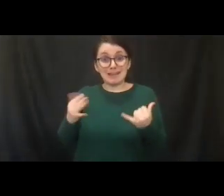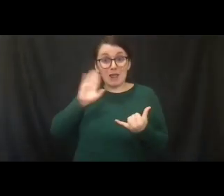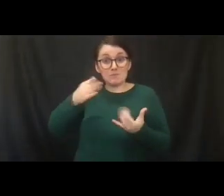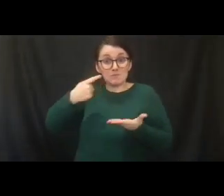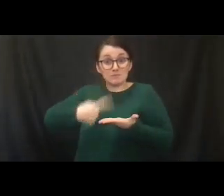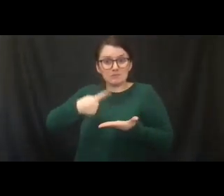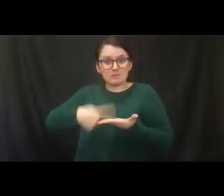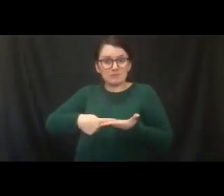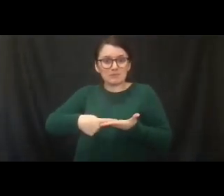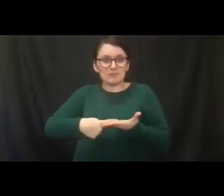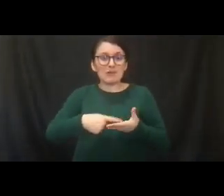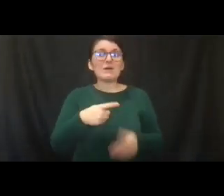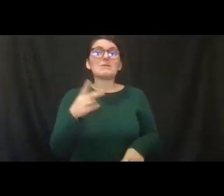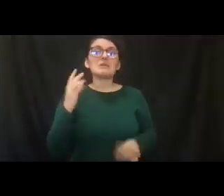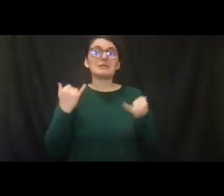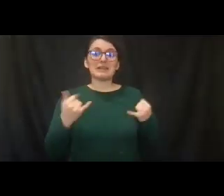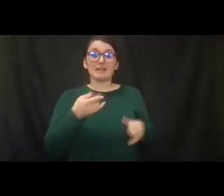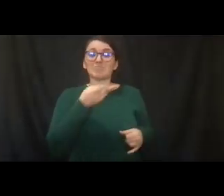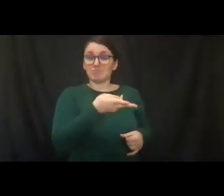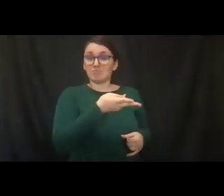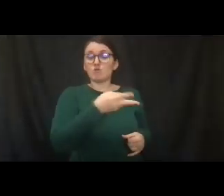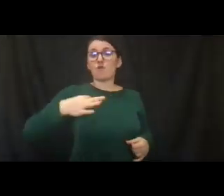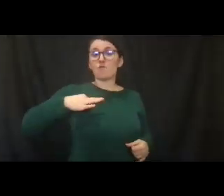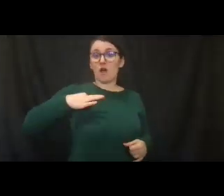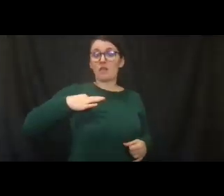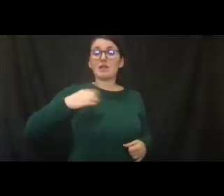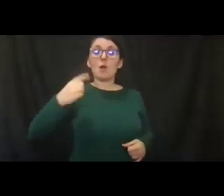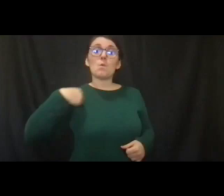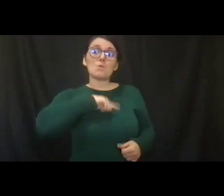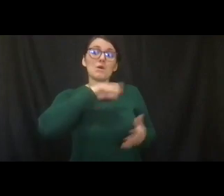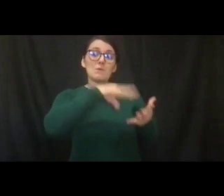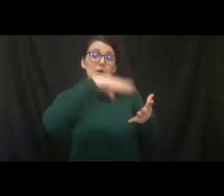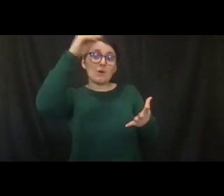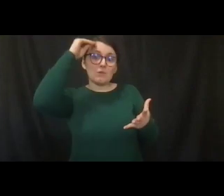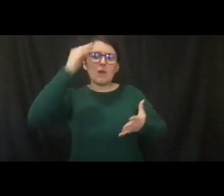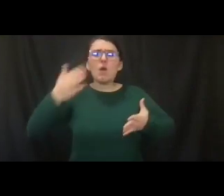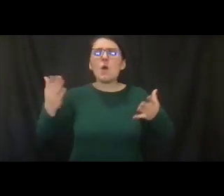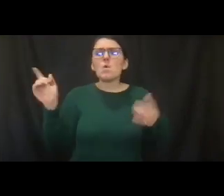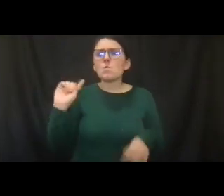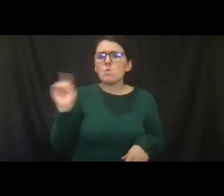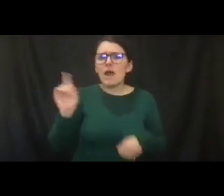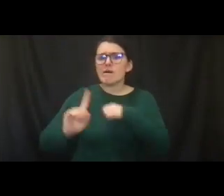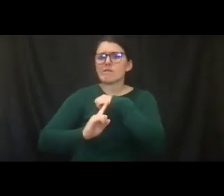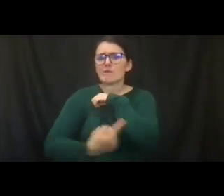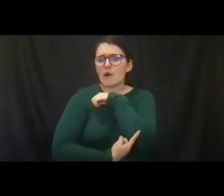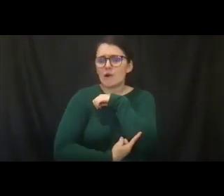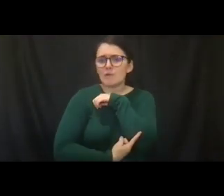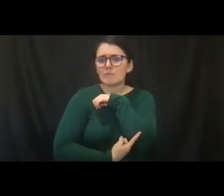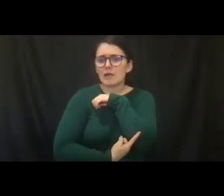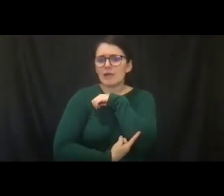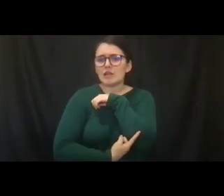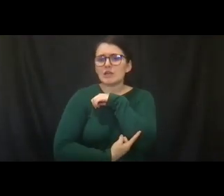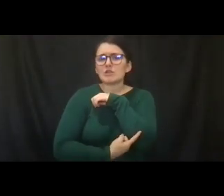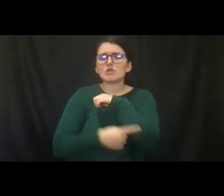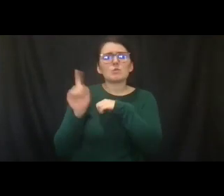So we're going to hear from them today about what happens to your garbage after it leaves the curb and the truck picks it up.